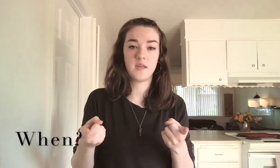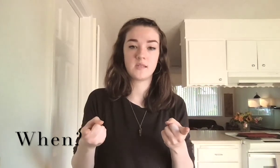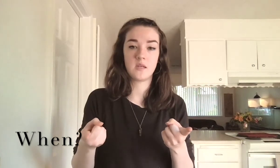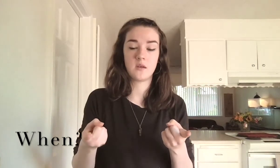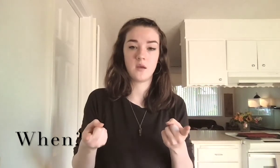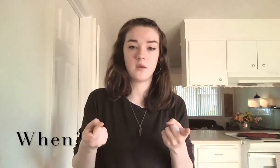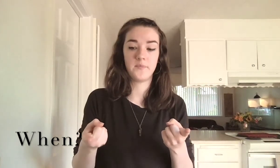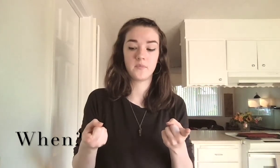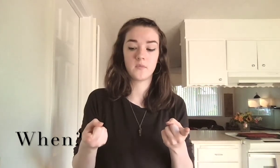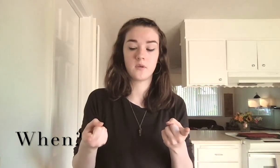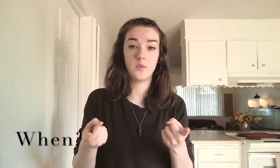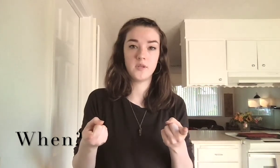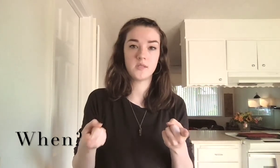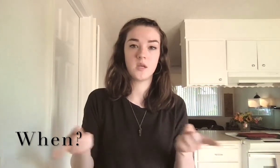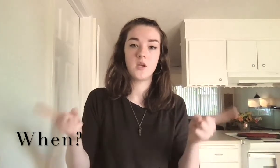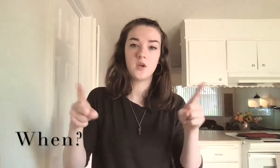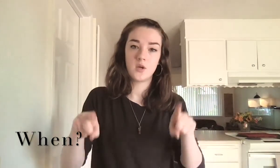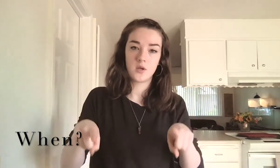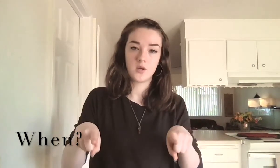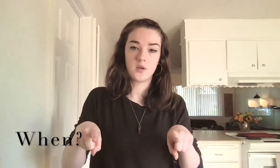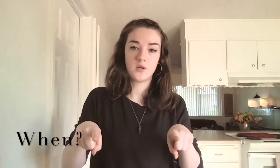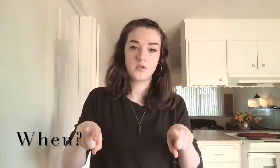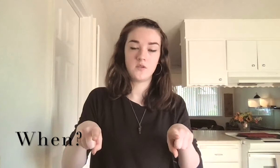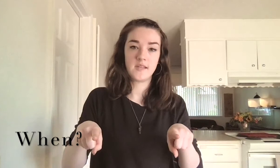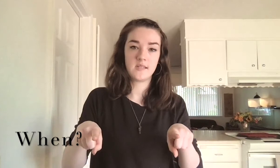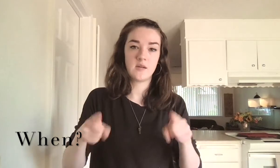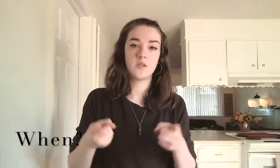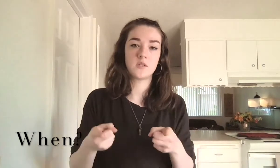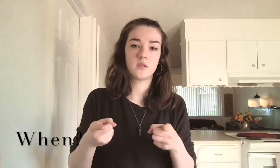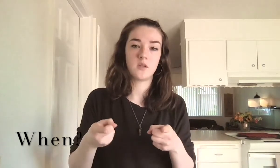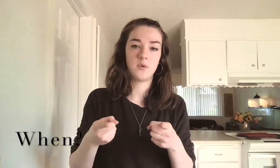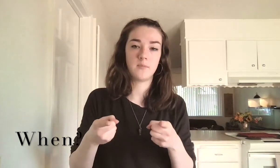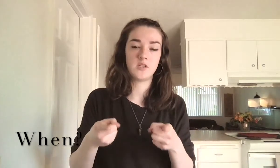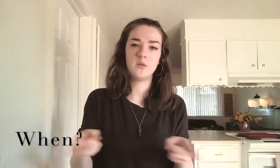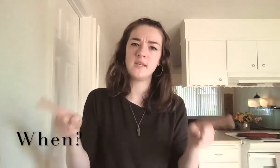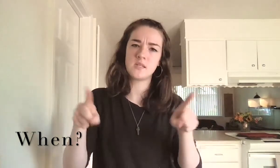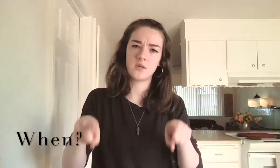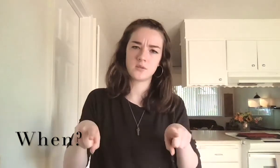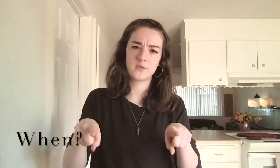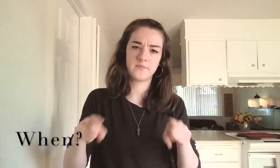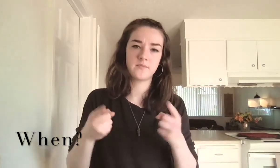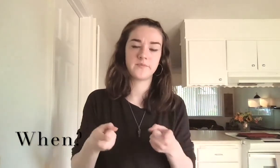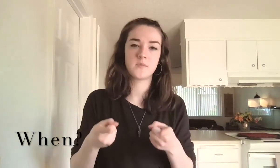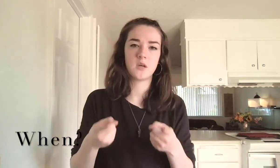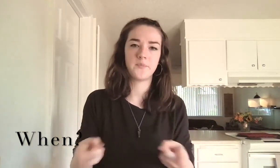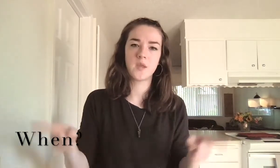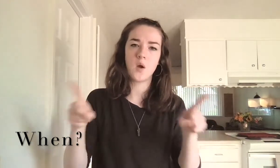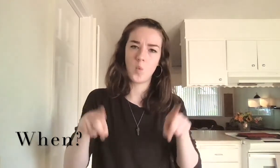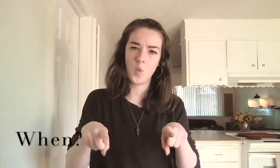facing upwards to facing downwards, and we're going to make two mini circles. So when